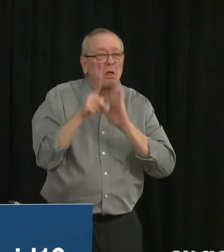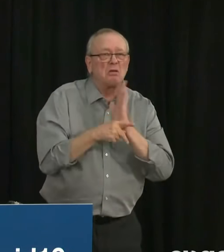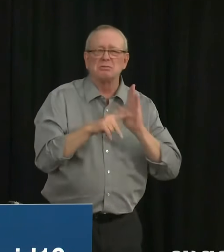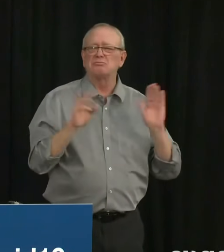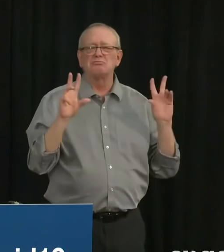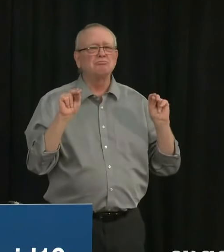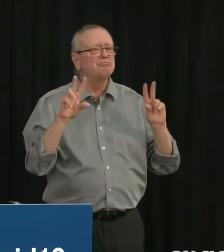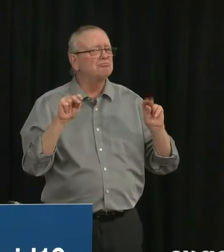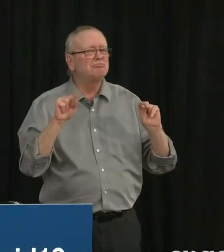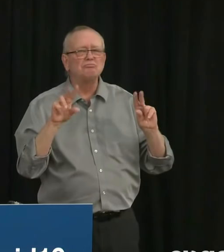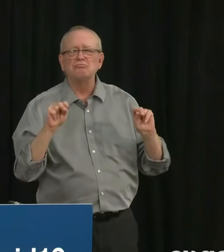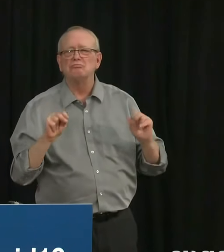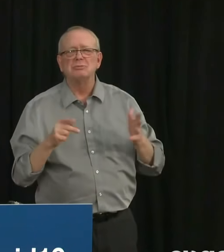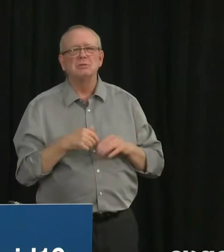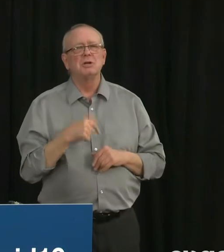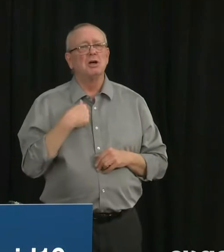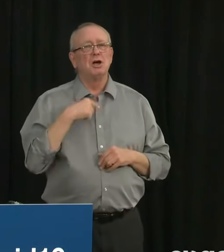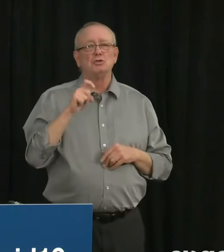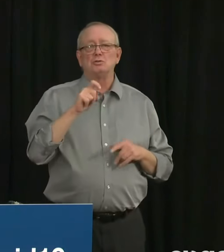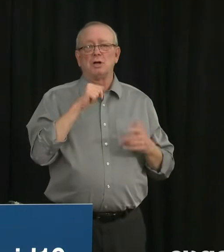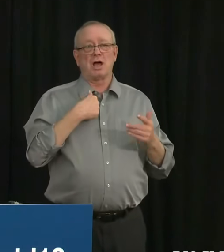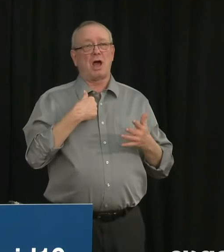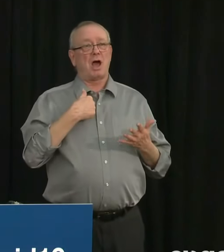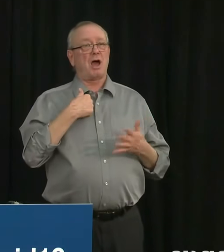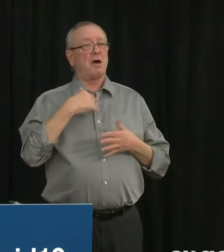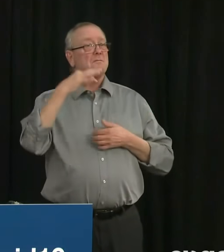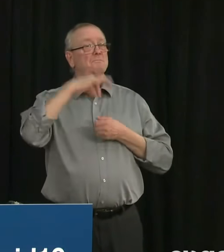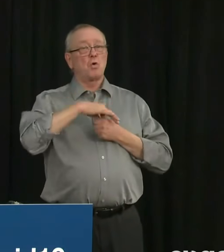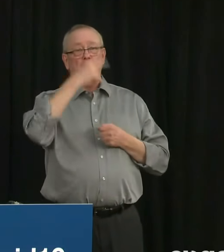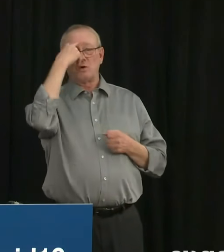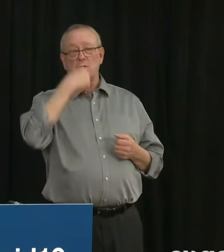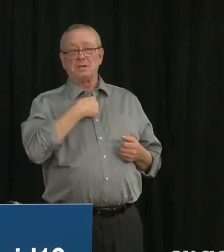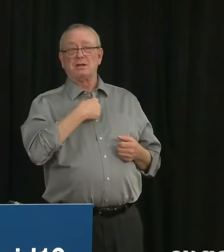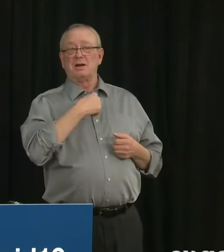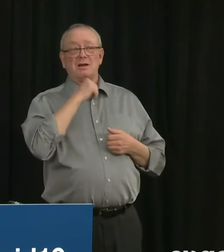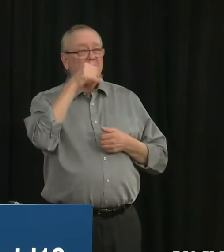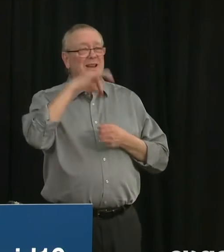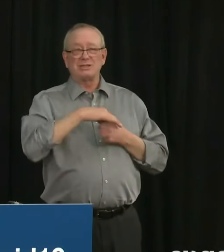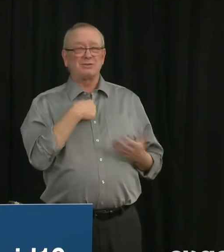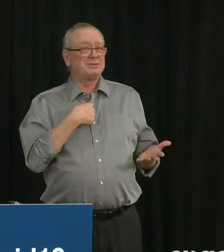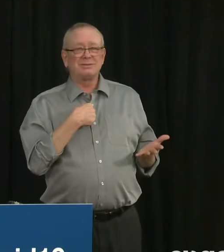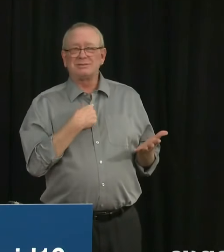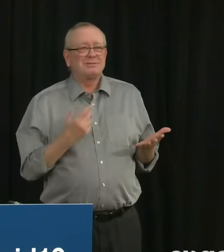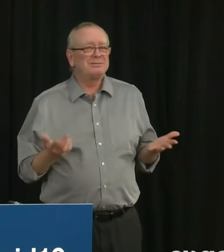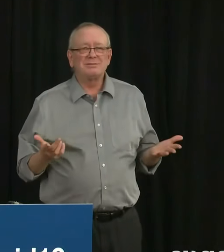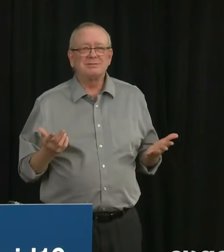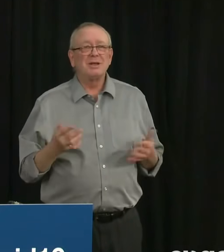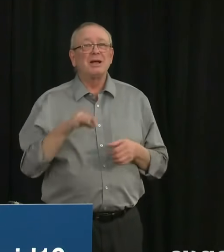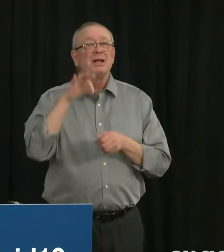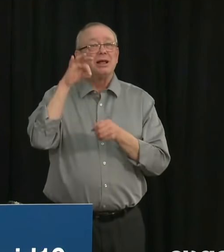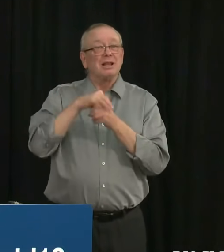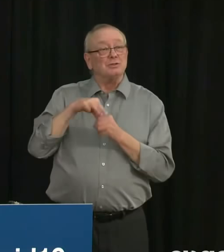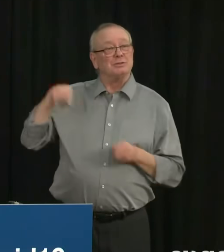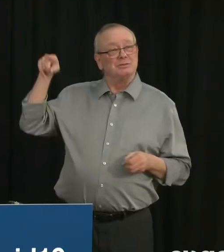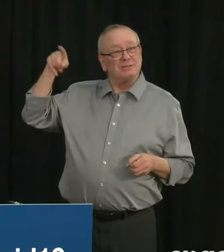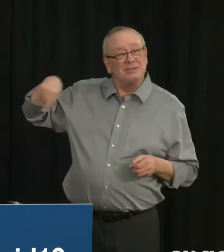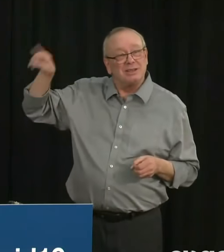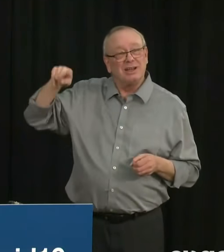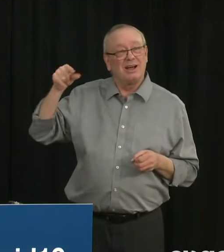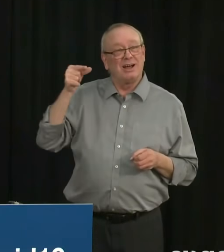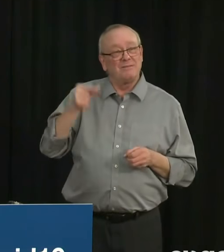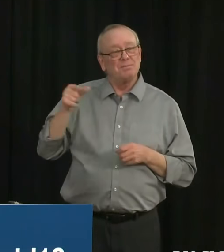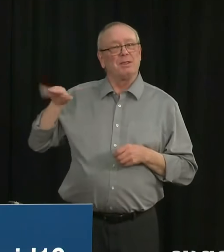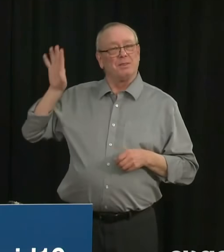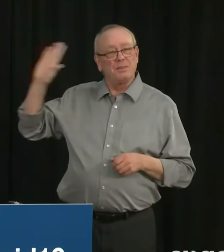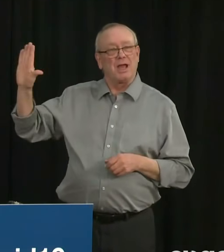not. I was not elected by Albertans. The final decisions are up to elected officials who were